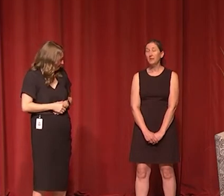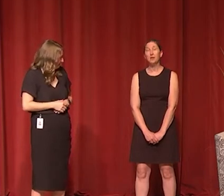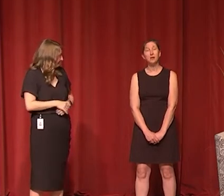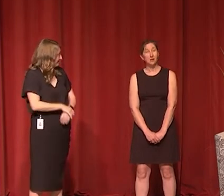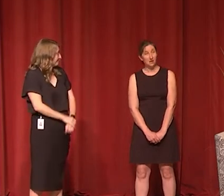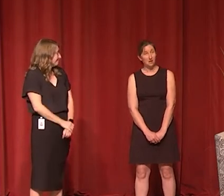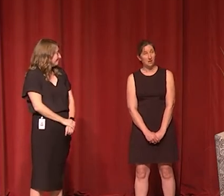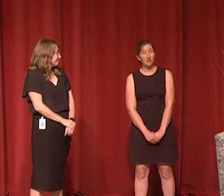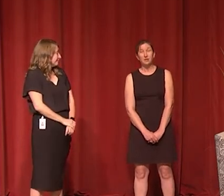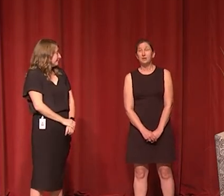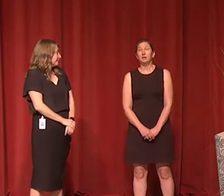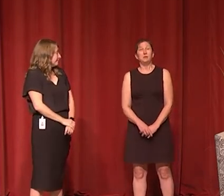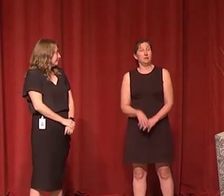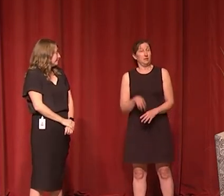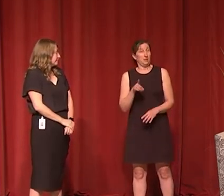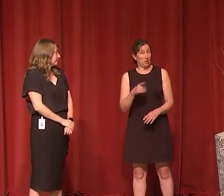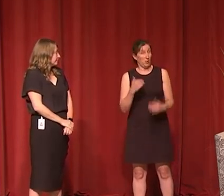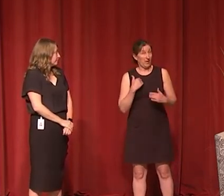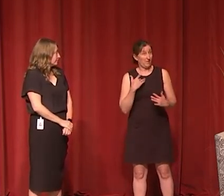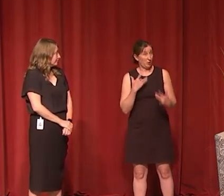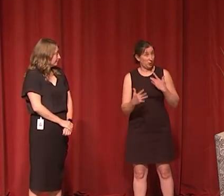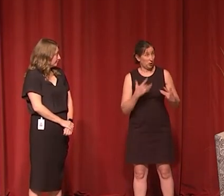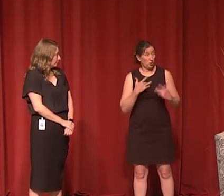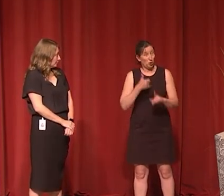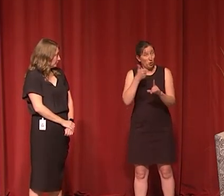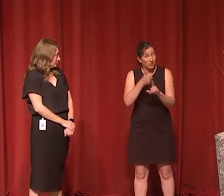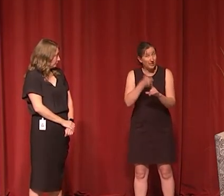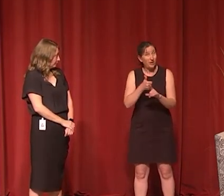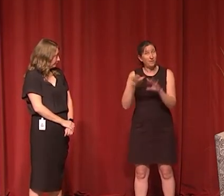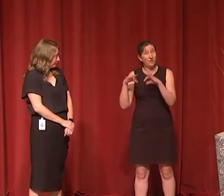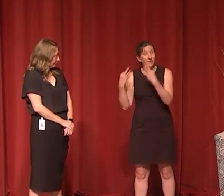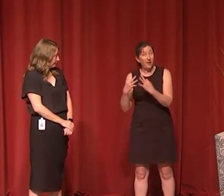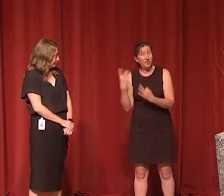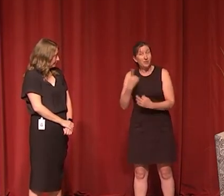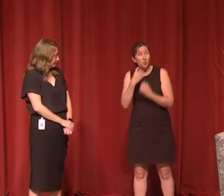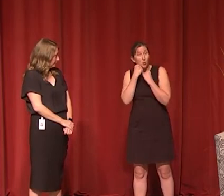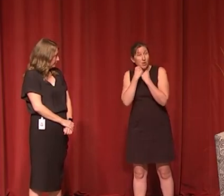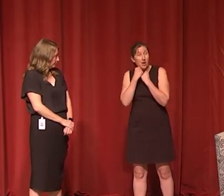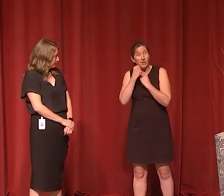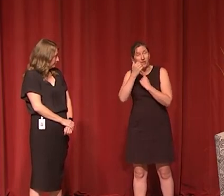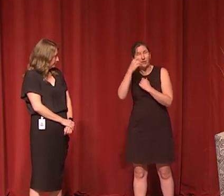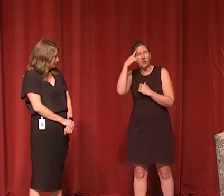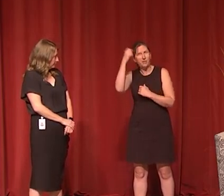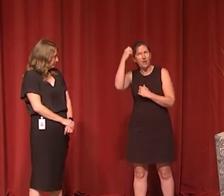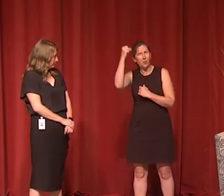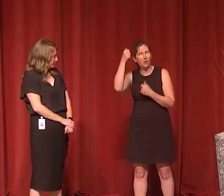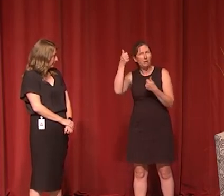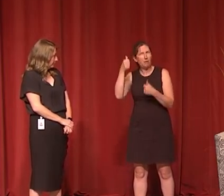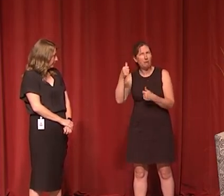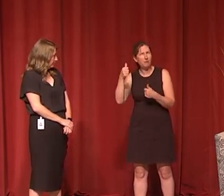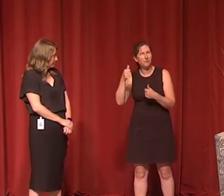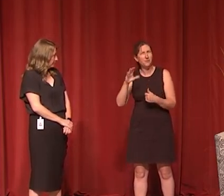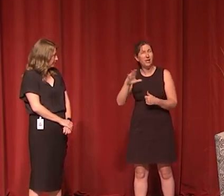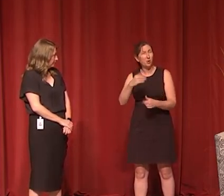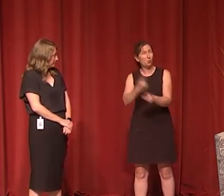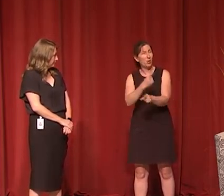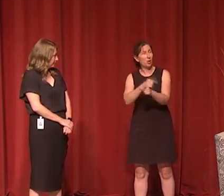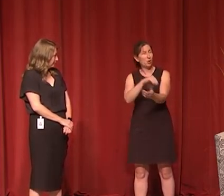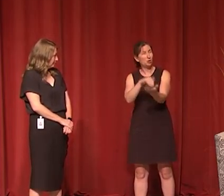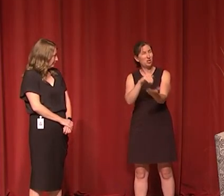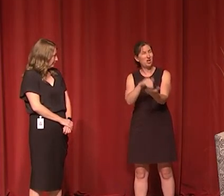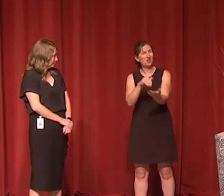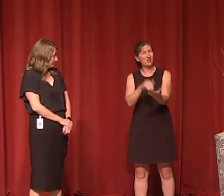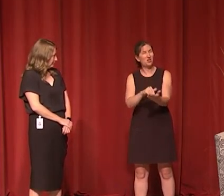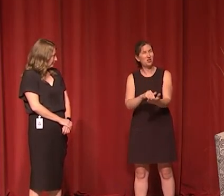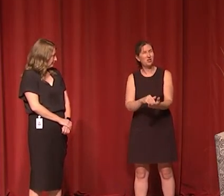for those who are concerned with their memory, especially if you're having some challenges with your provider, it doesn't hurt to ask